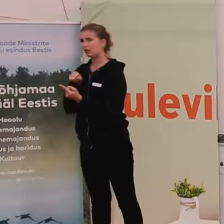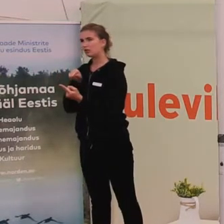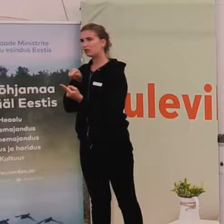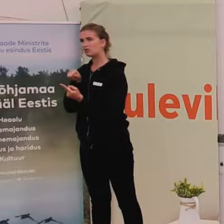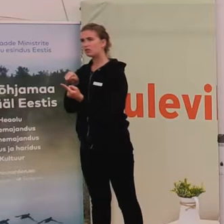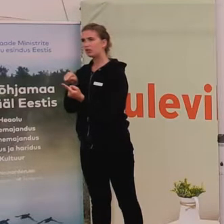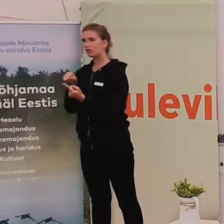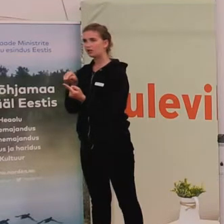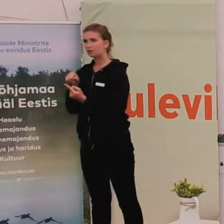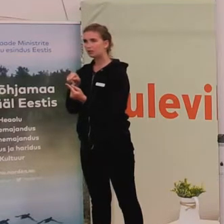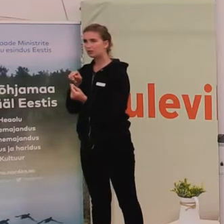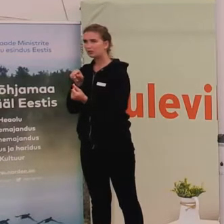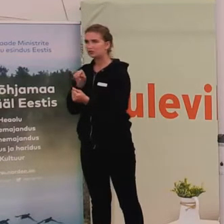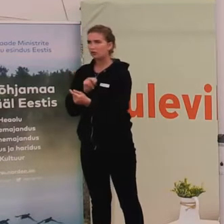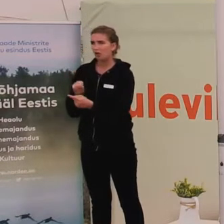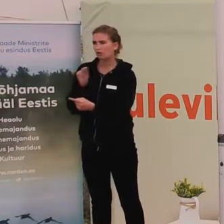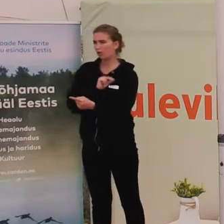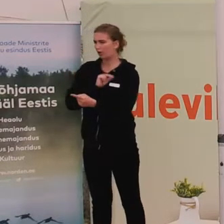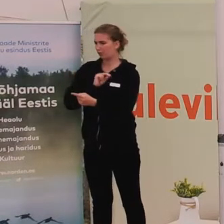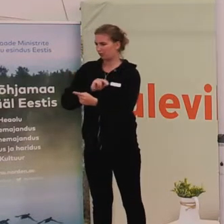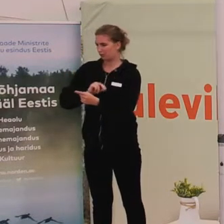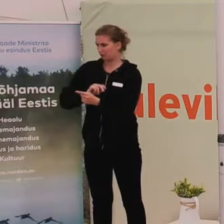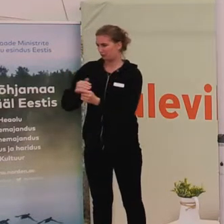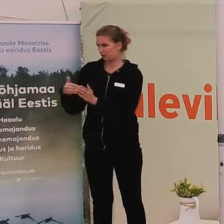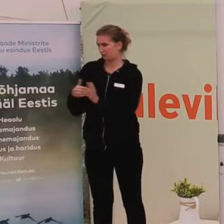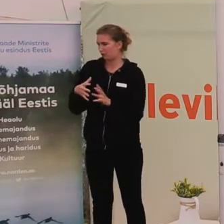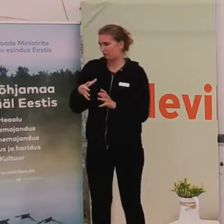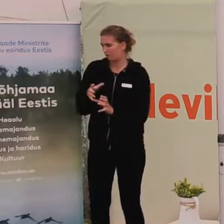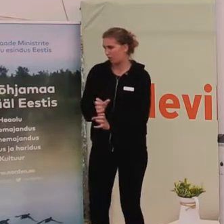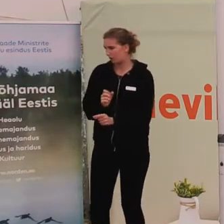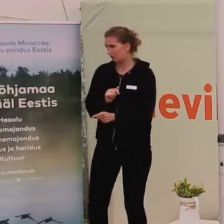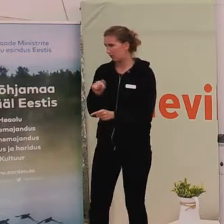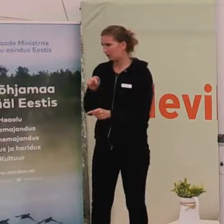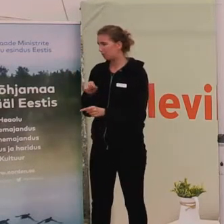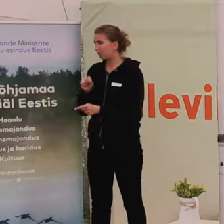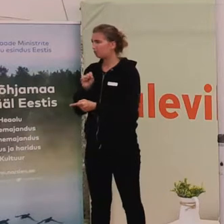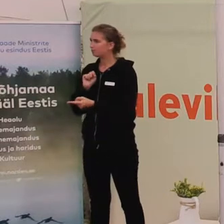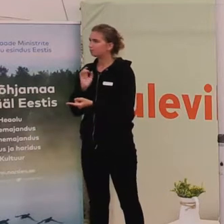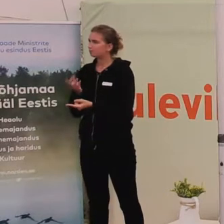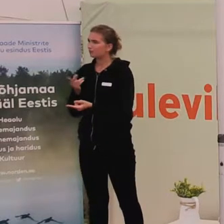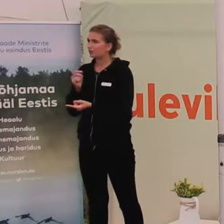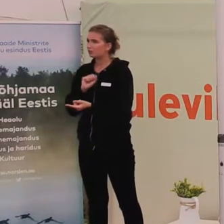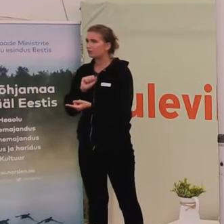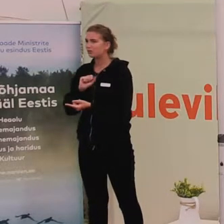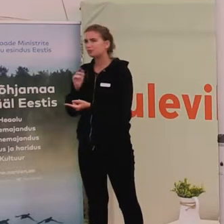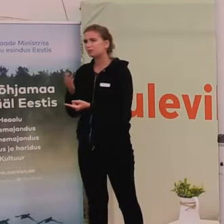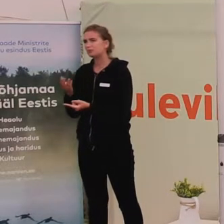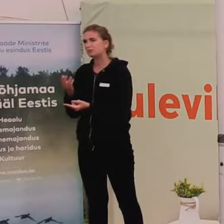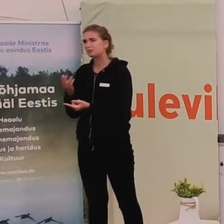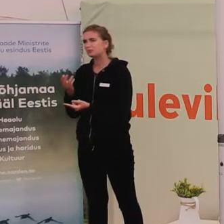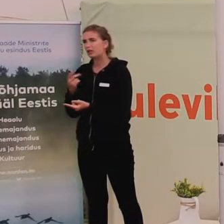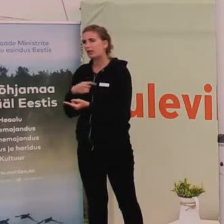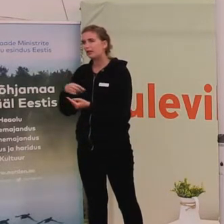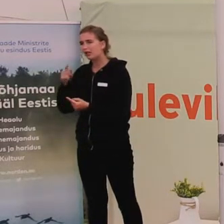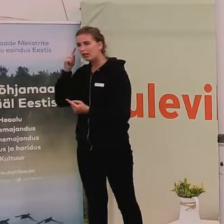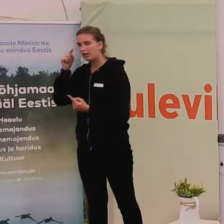has induced the consumerism, because it is, of course, profitable if we do buy new things whenever we think